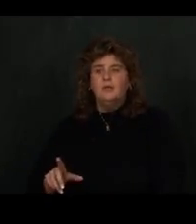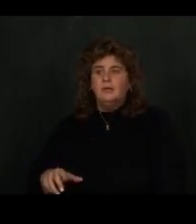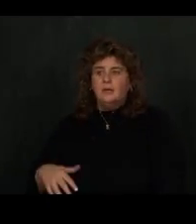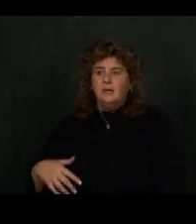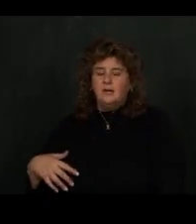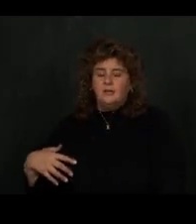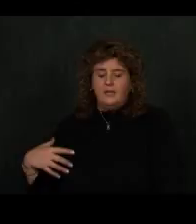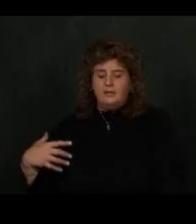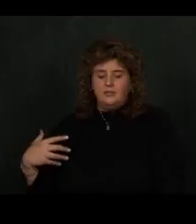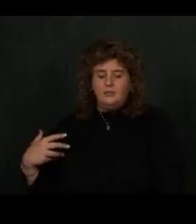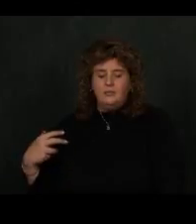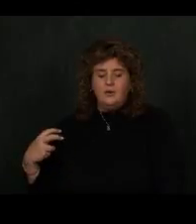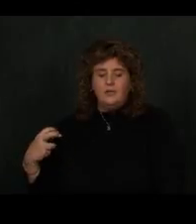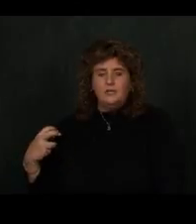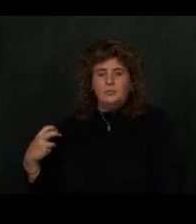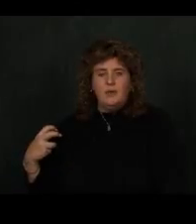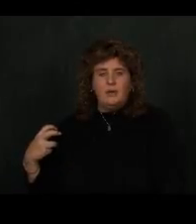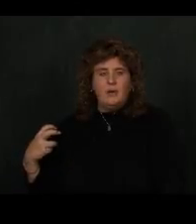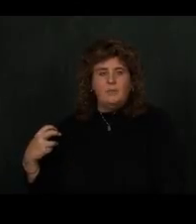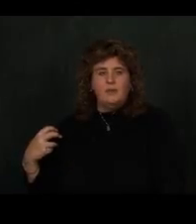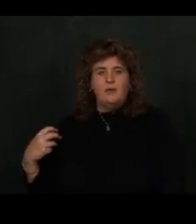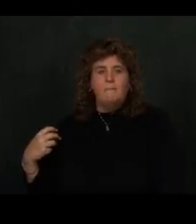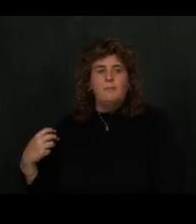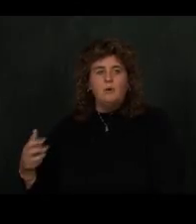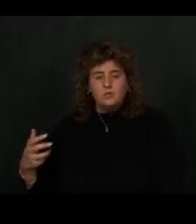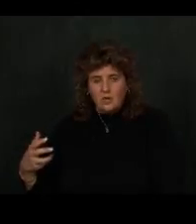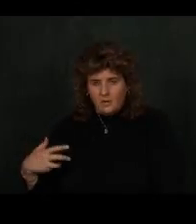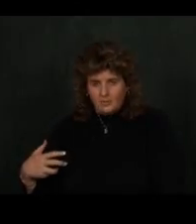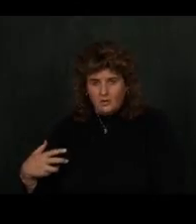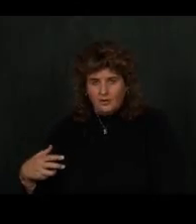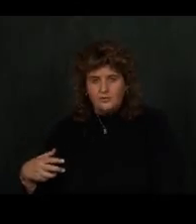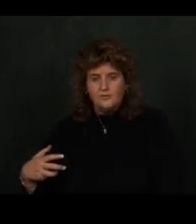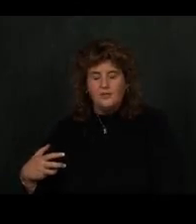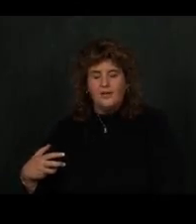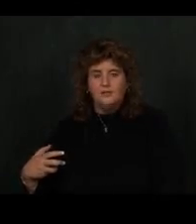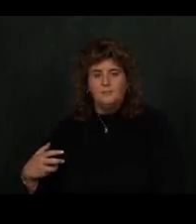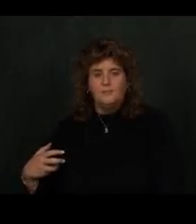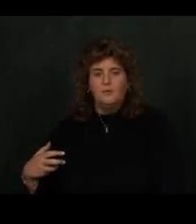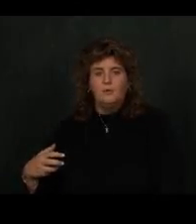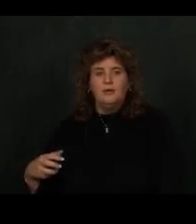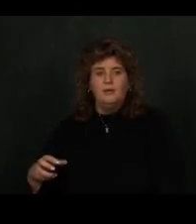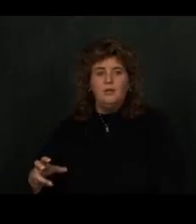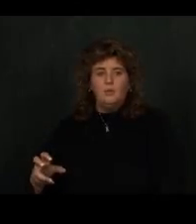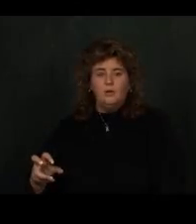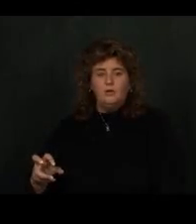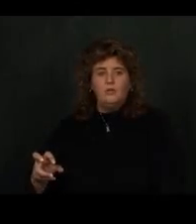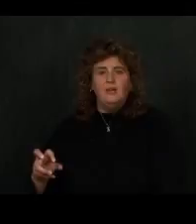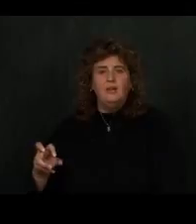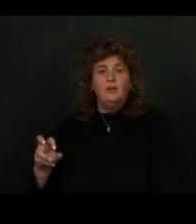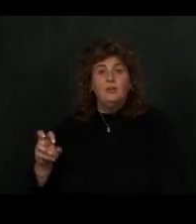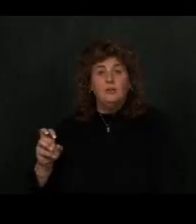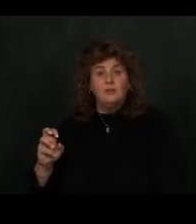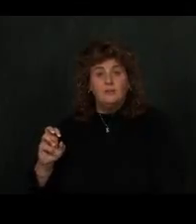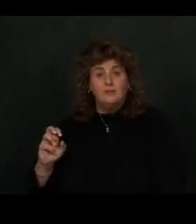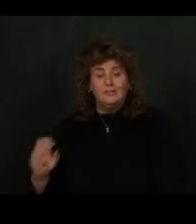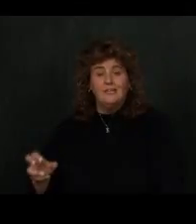remember that Pseudomonas may not be the most common cause of that. All right? When you